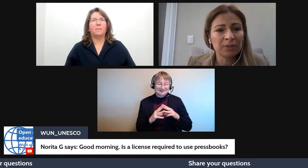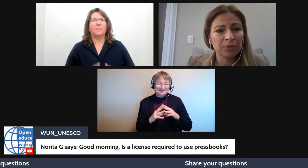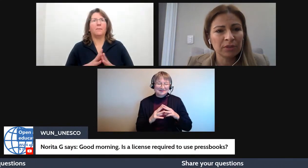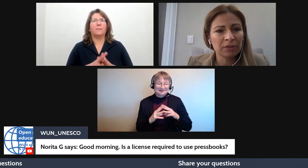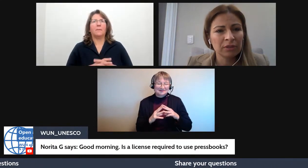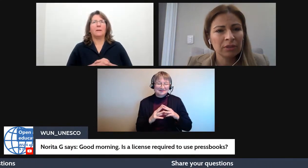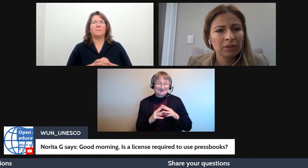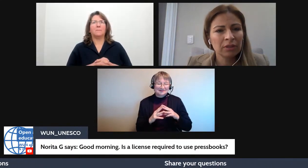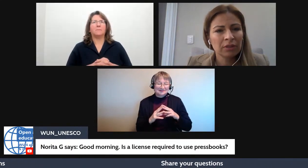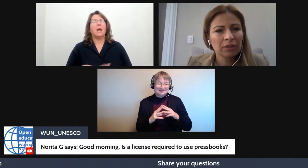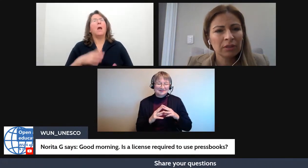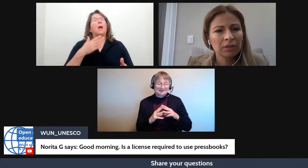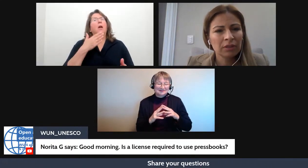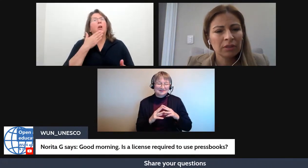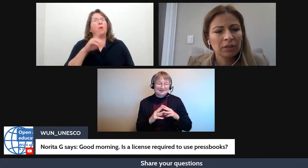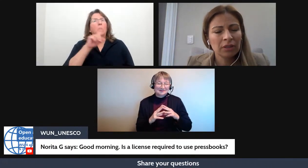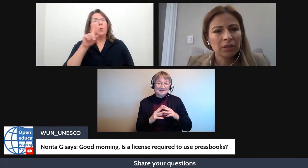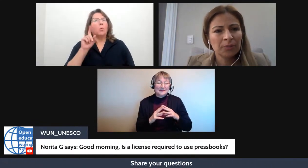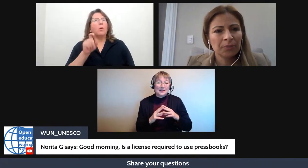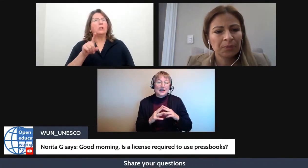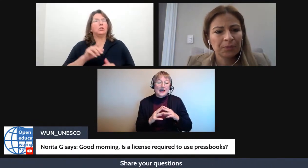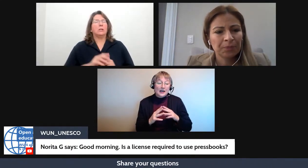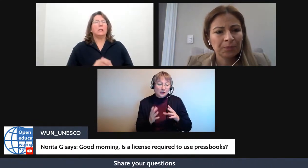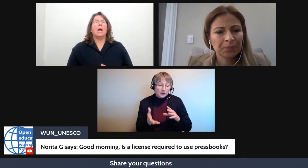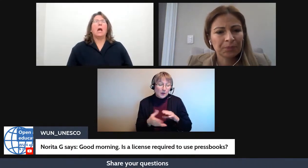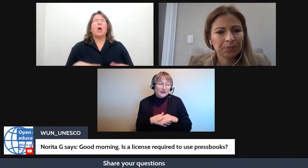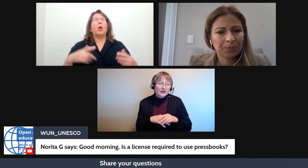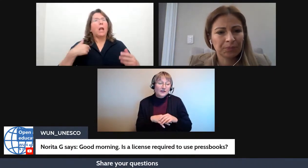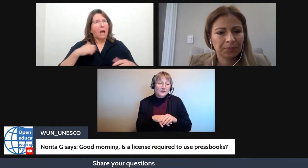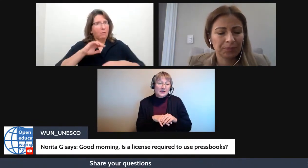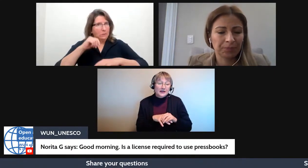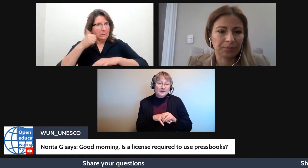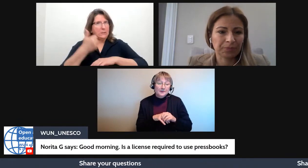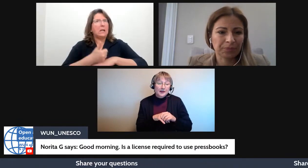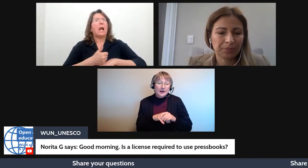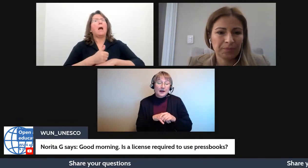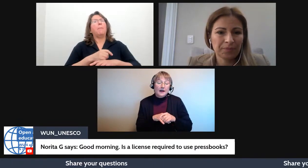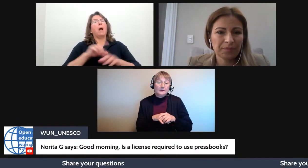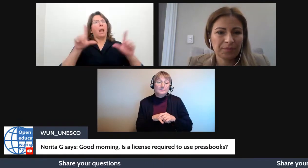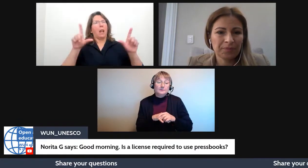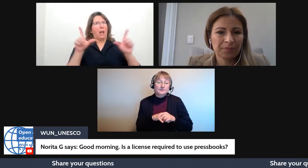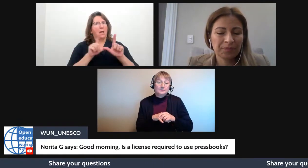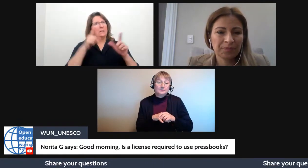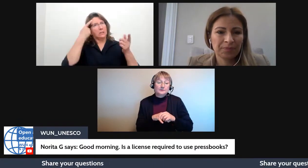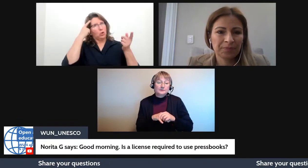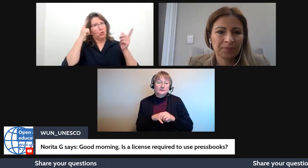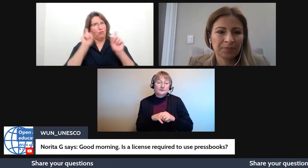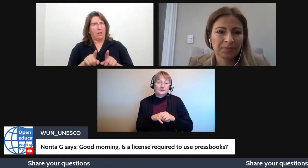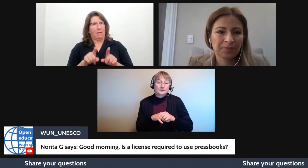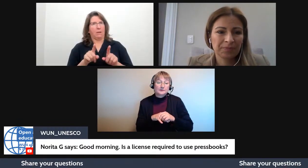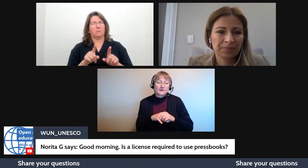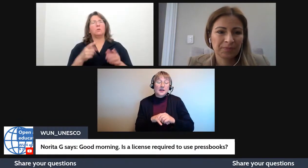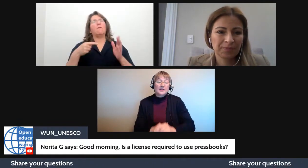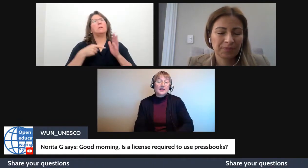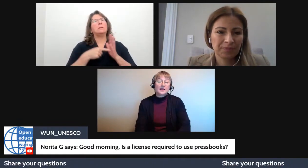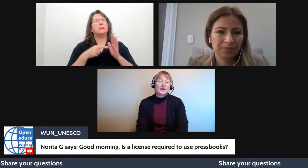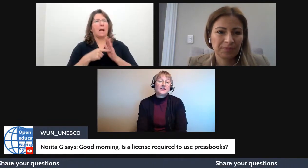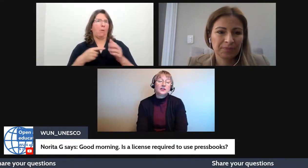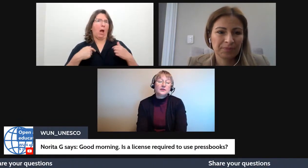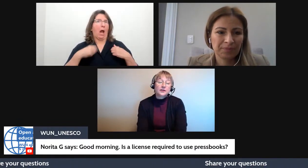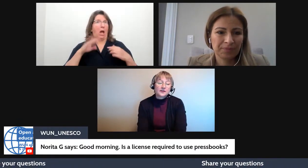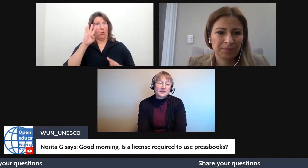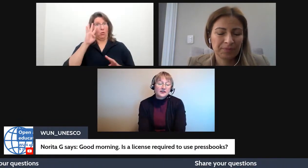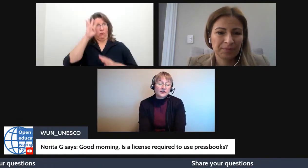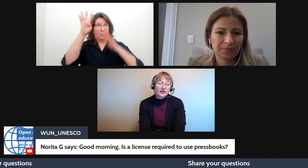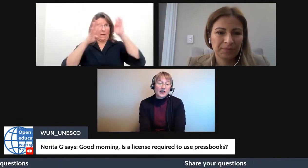use PressBooks? Good question, Rita. Um,